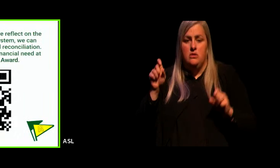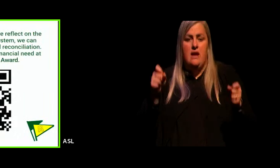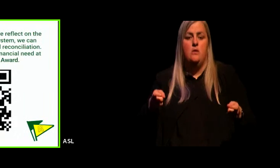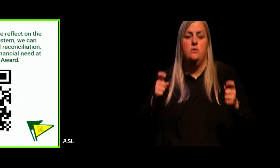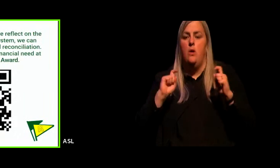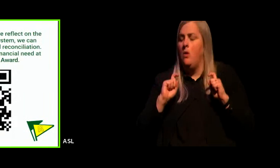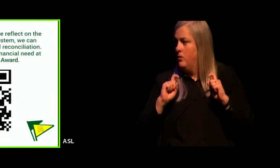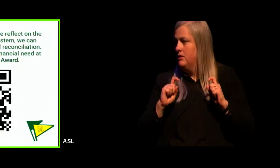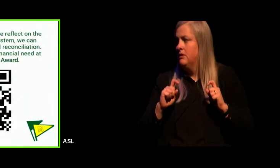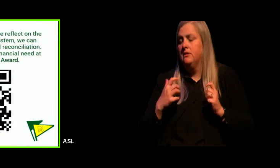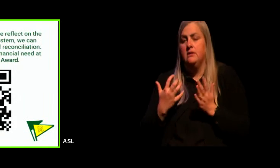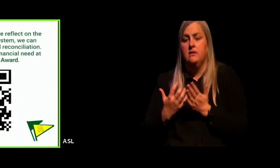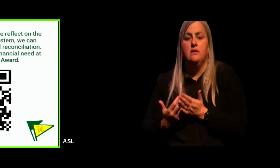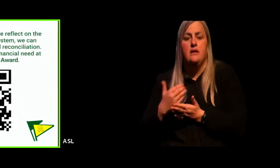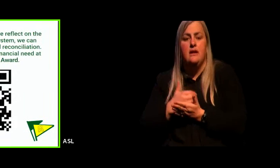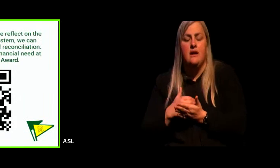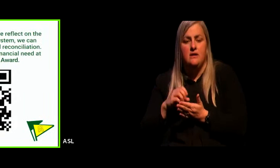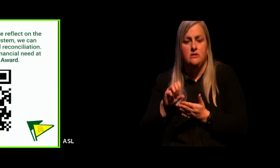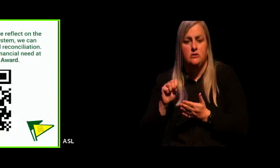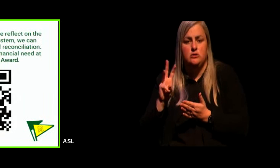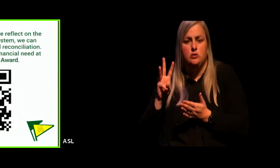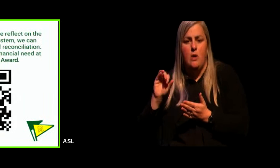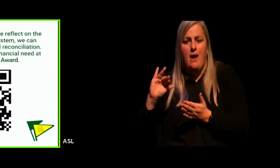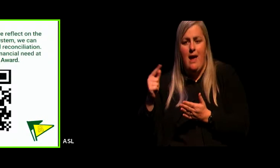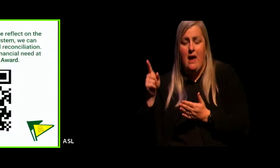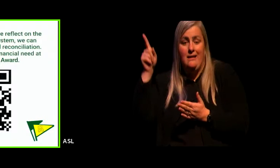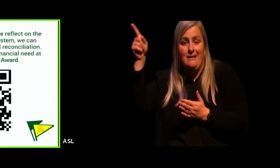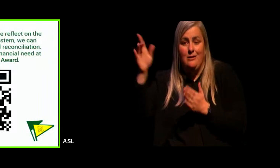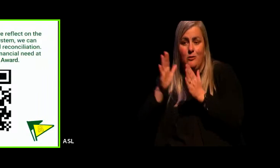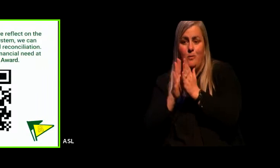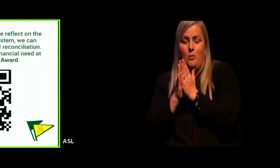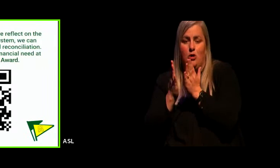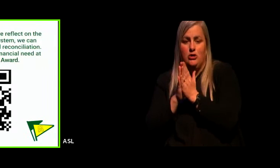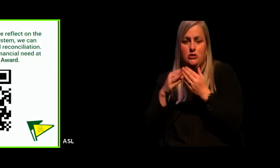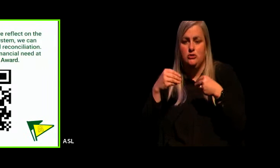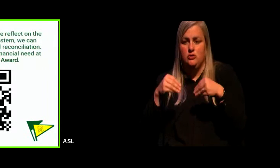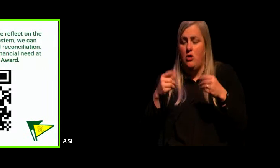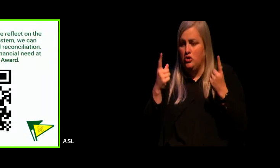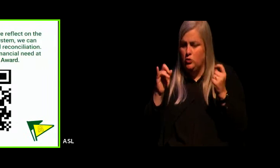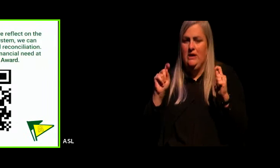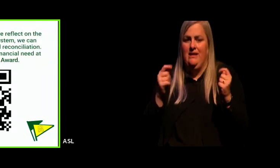buy swag at the bookstore. Do it. Thank y'all.